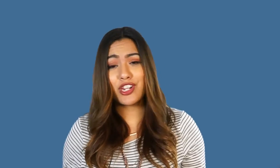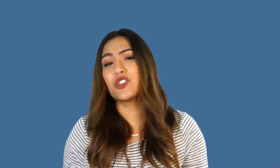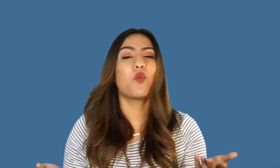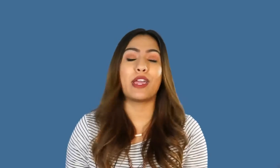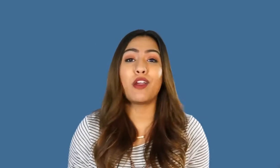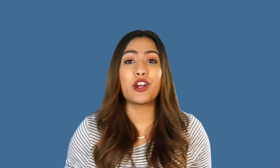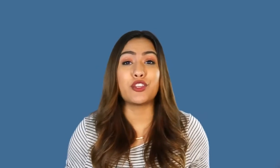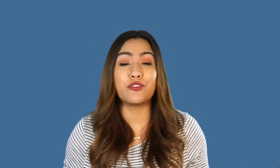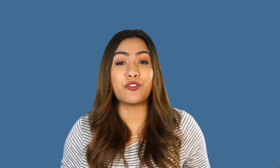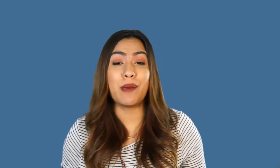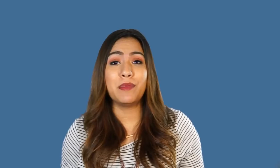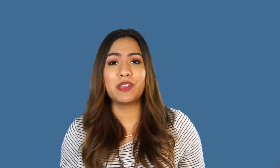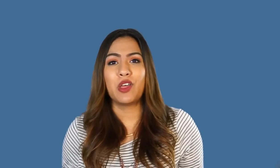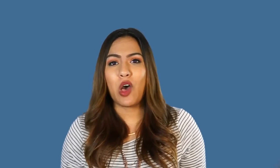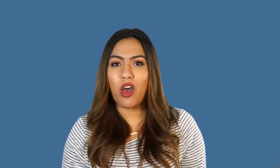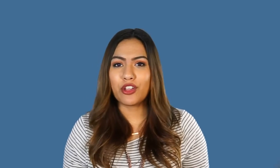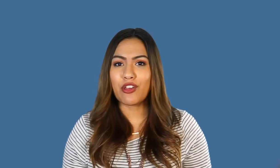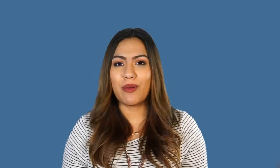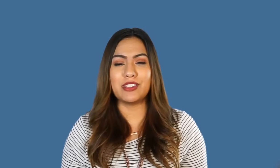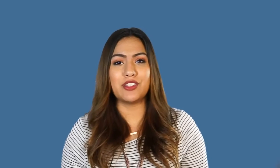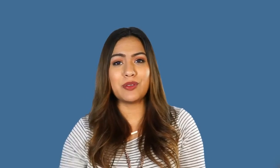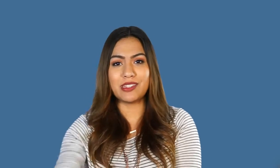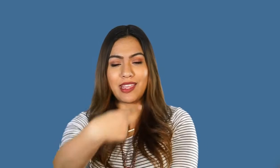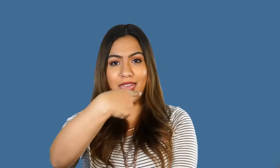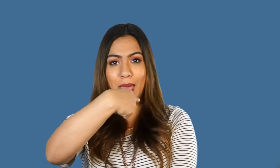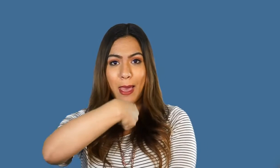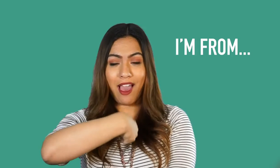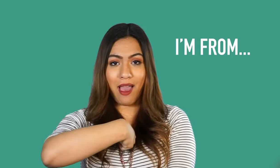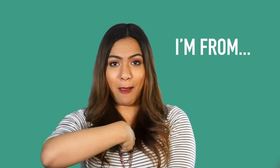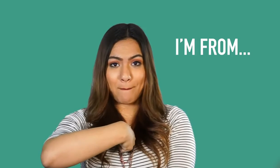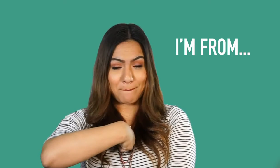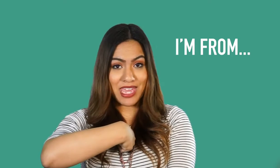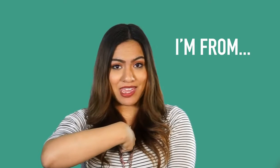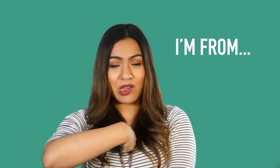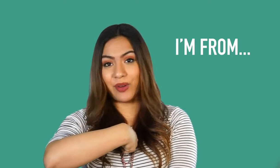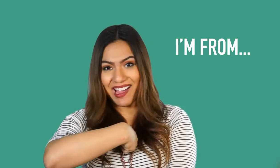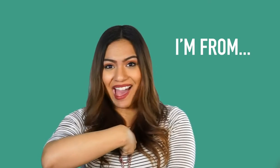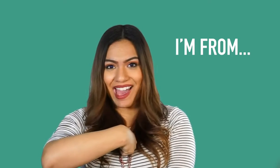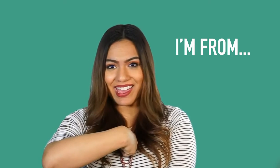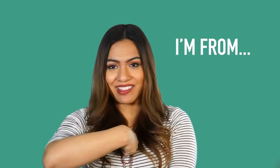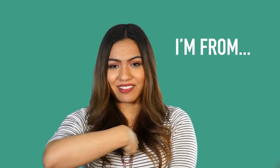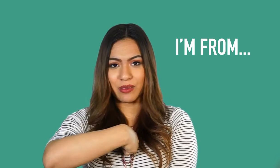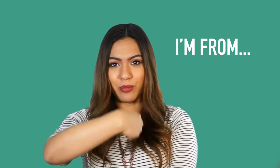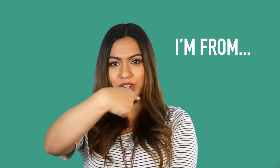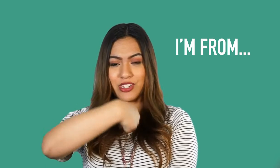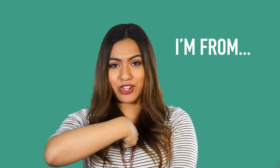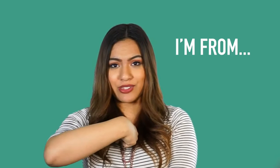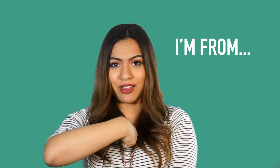question is, where are you from? All you're going to do is say me or I, pointing to